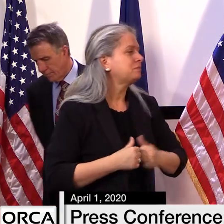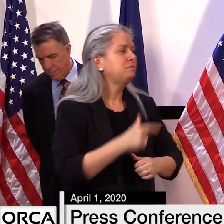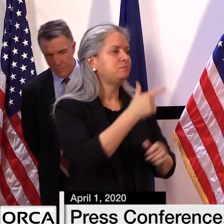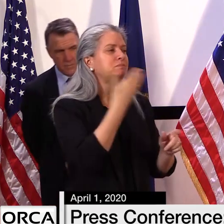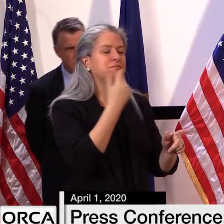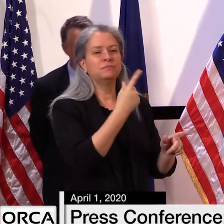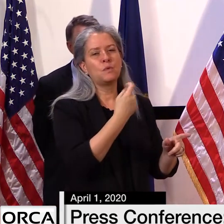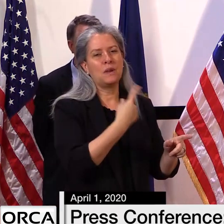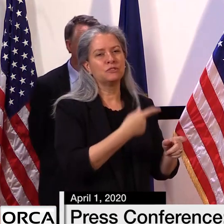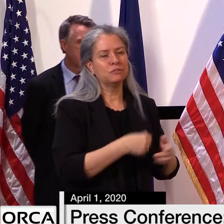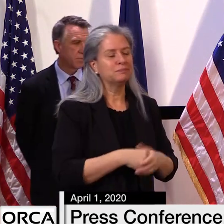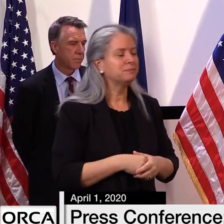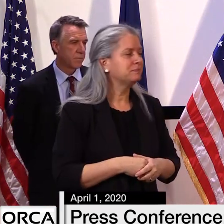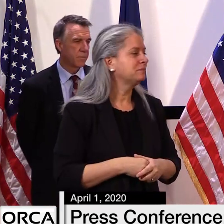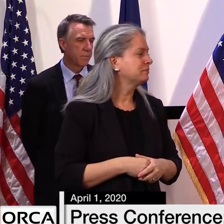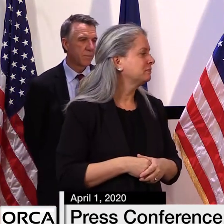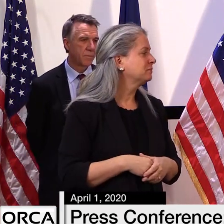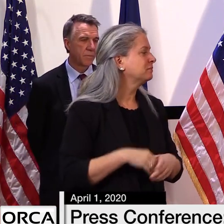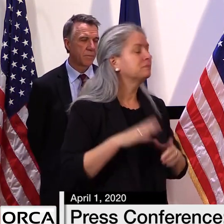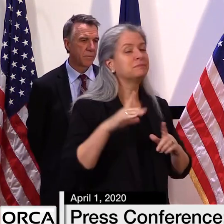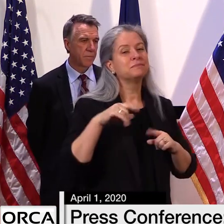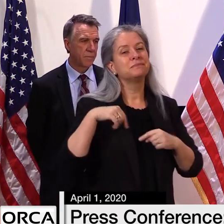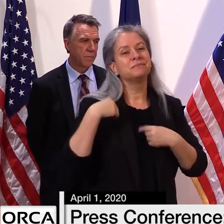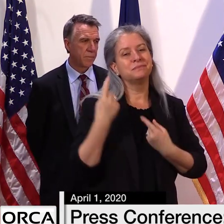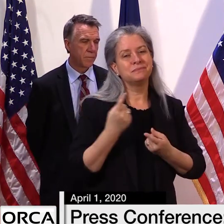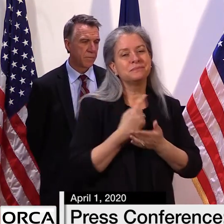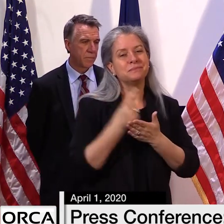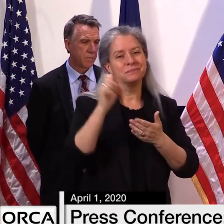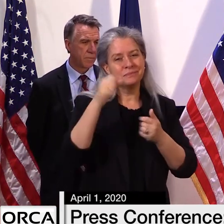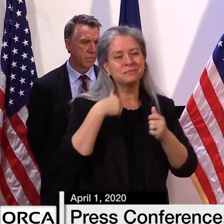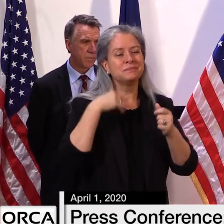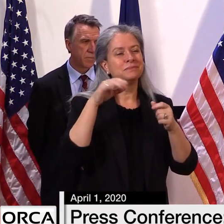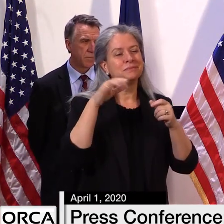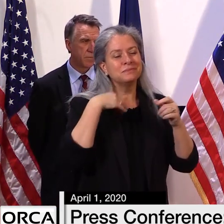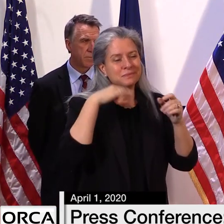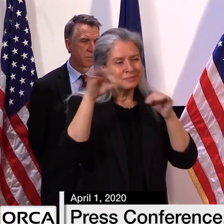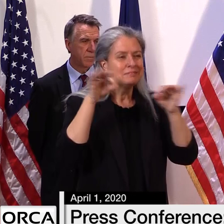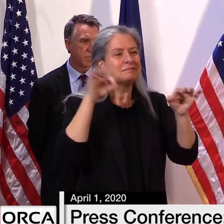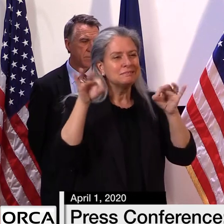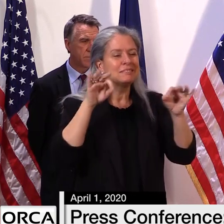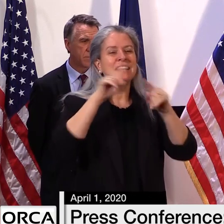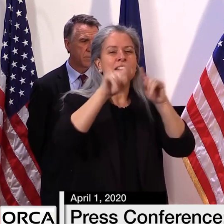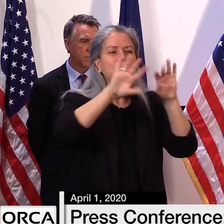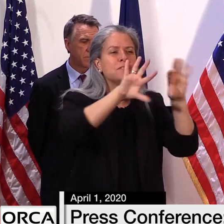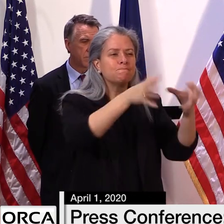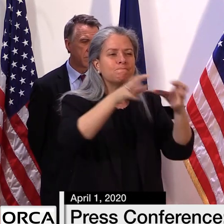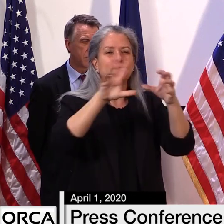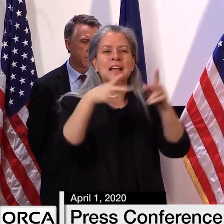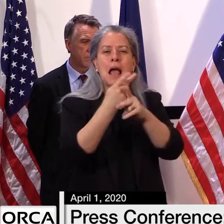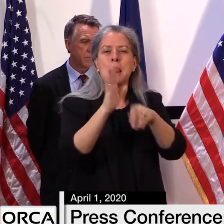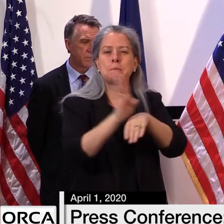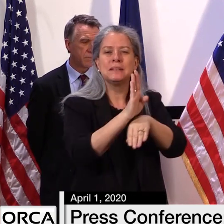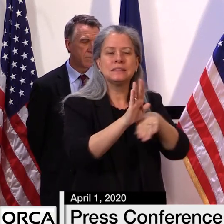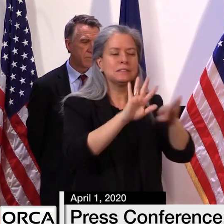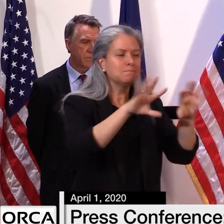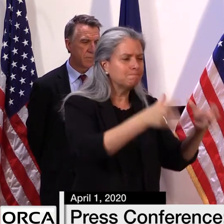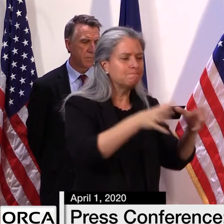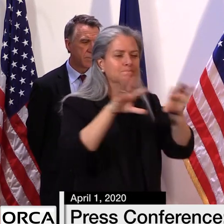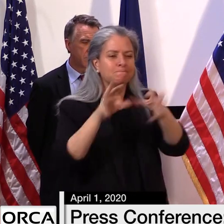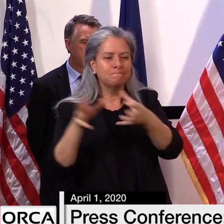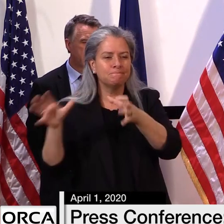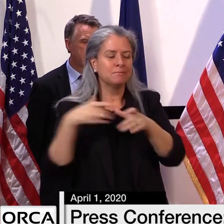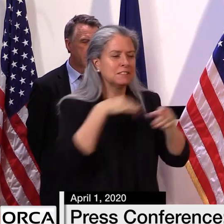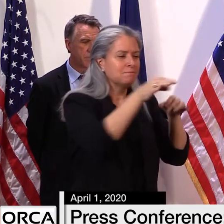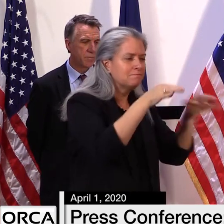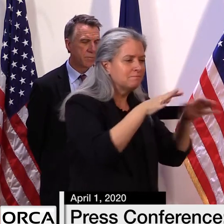Kelvin. Over the last week, we've provided guidance for more than 30 sectors, and we're working to make sure that we cover any of